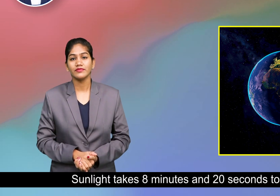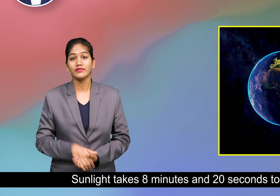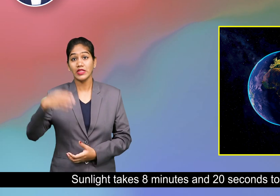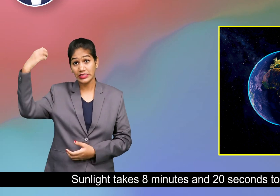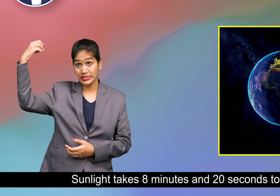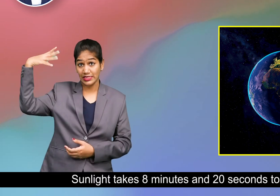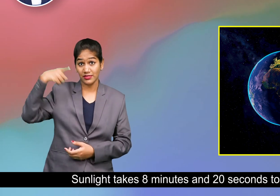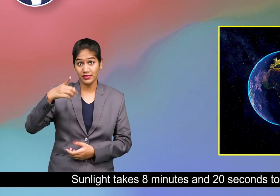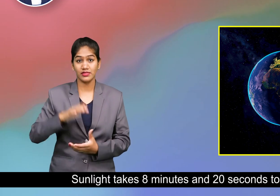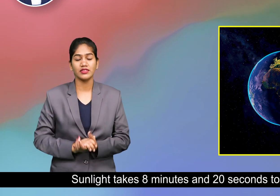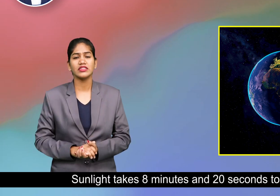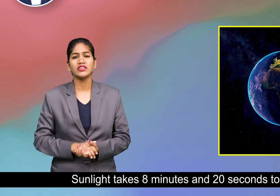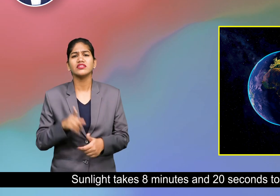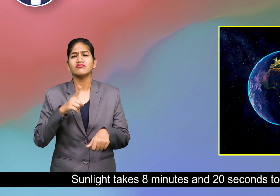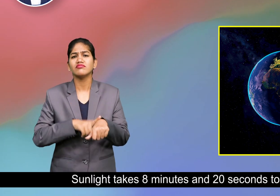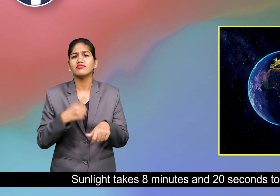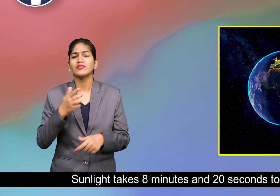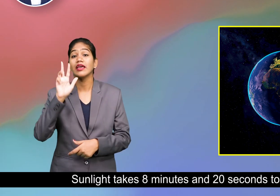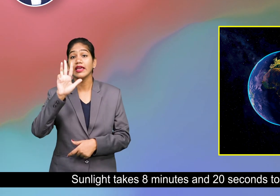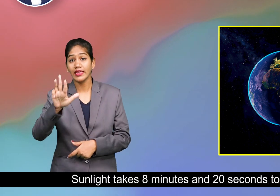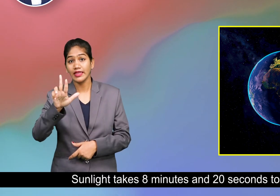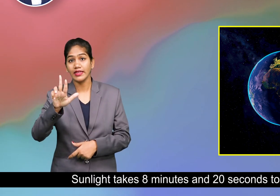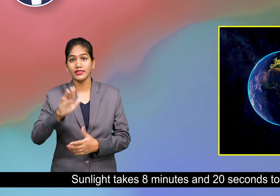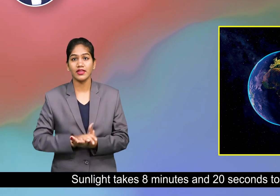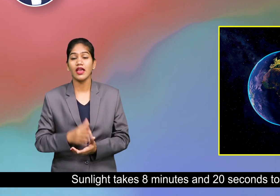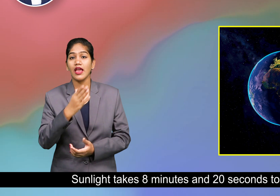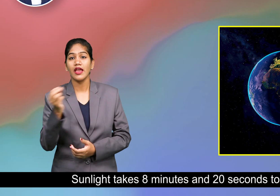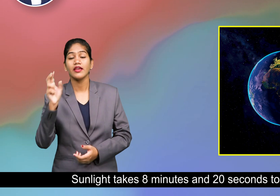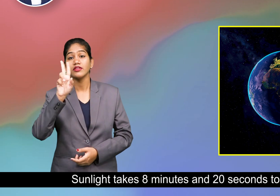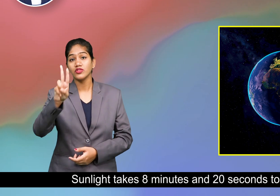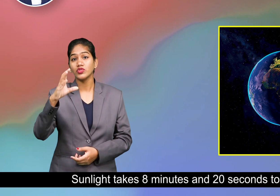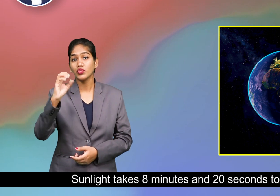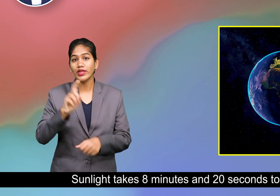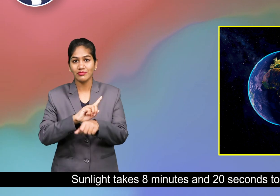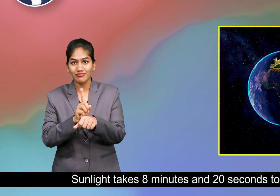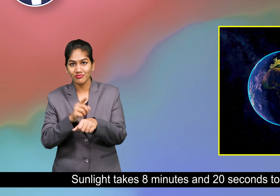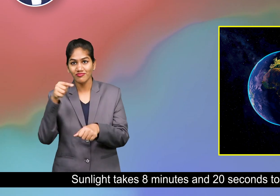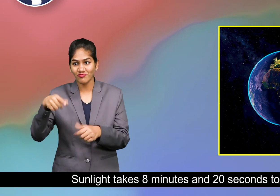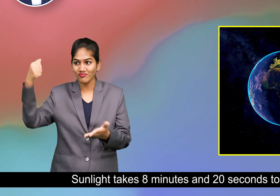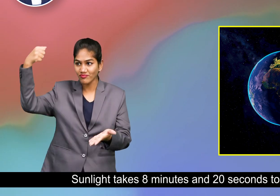Sunlight takes 8 minutes and 20 seconds to reach the earth.